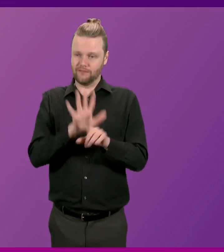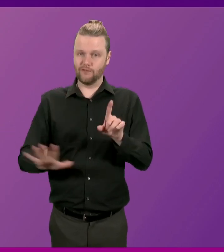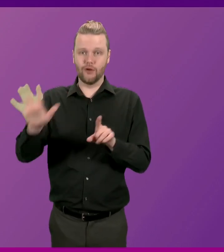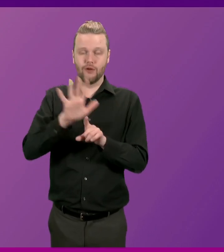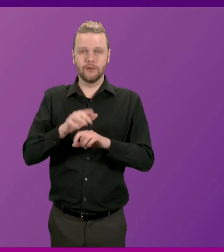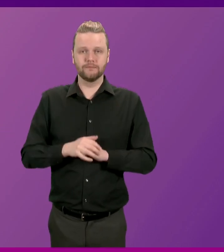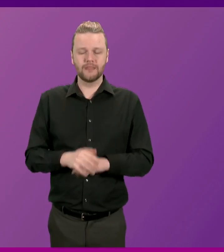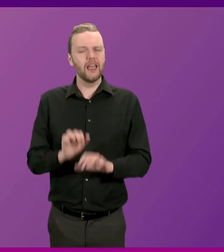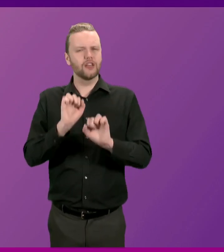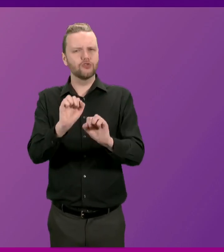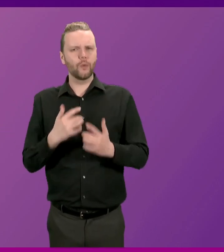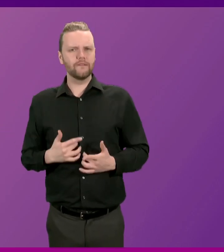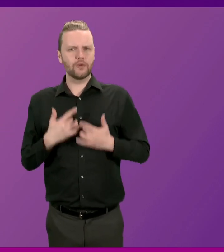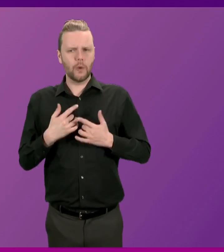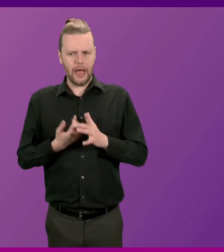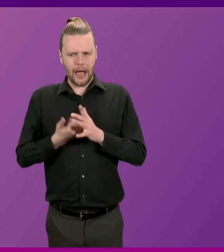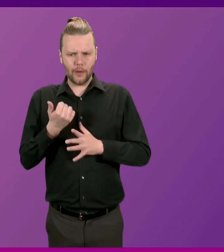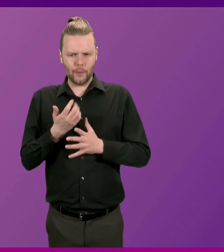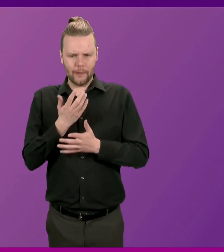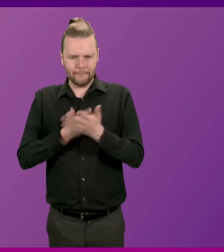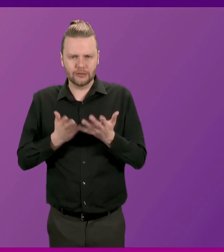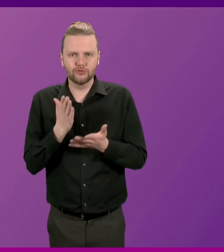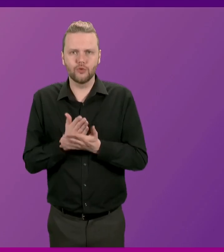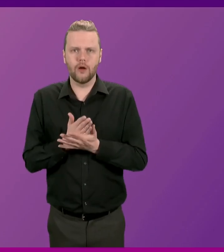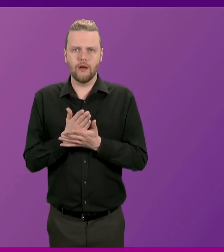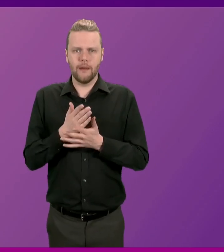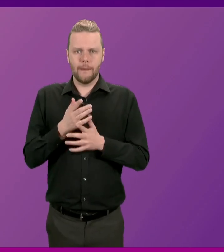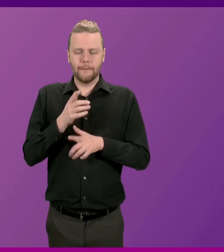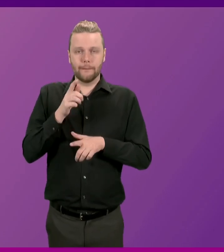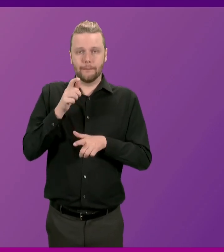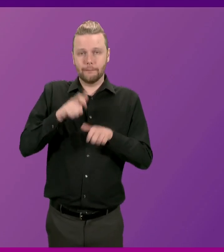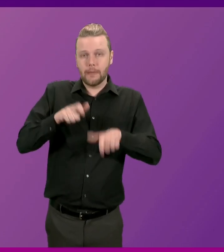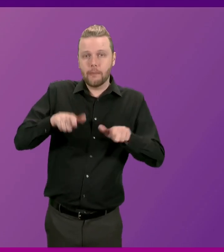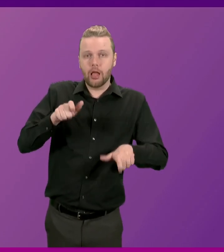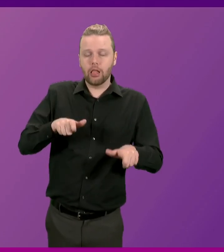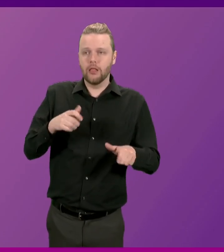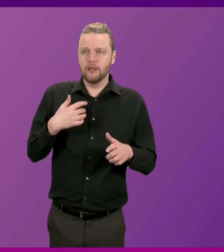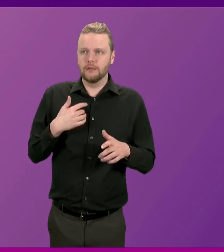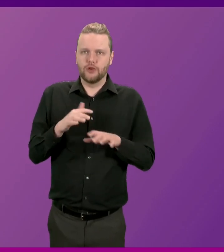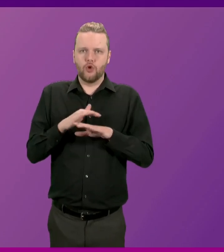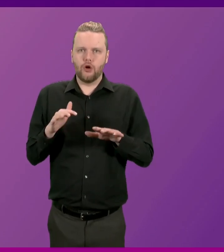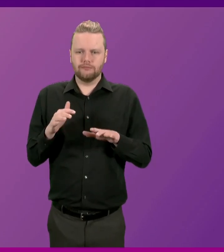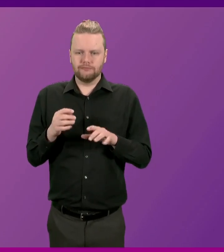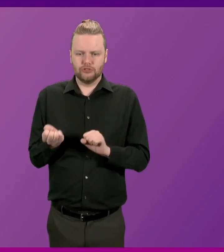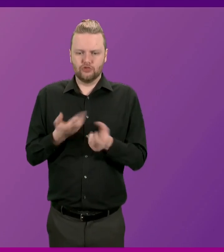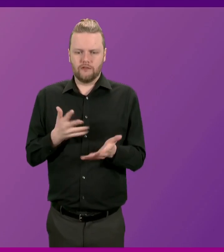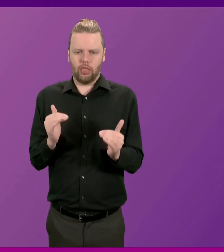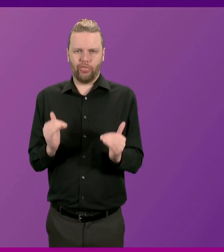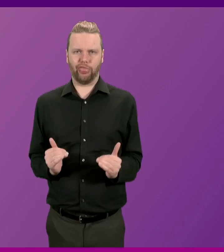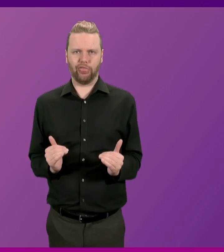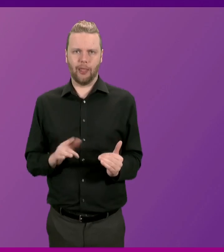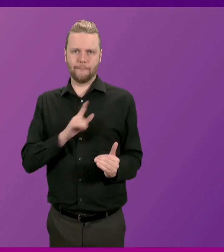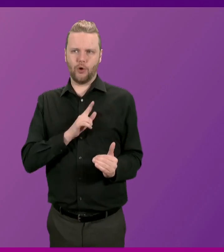In your view, how do we ensure that people don't get a lesser service because they